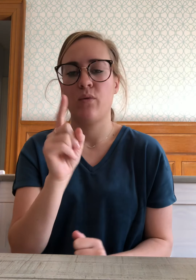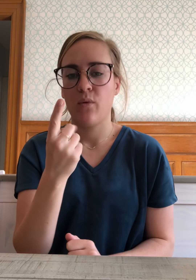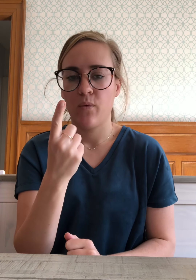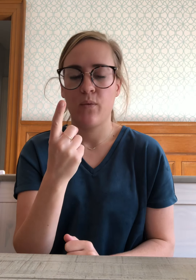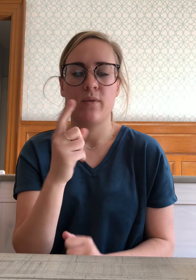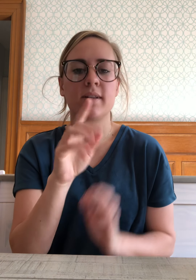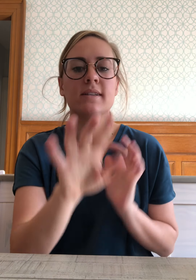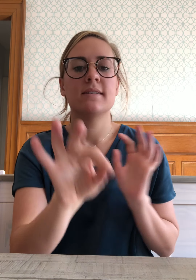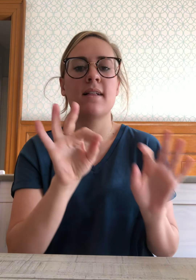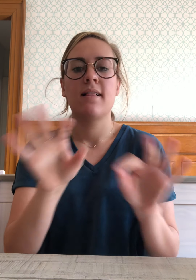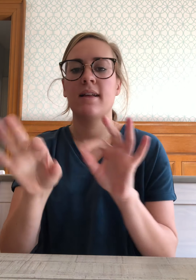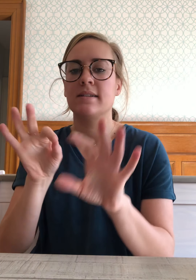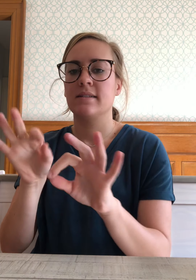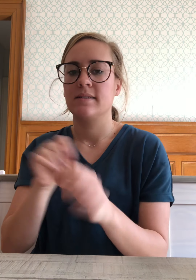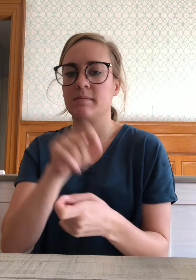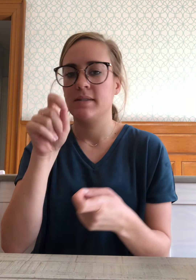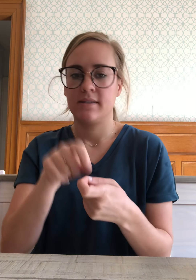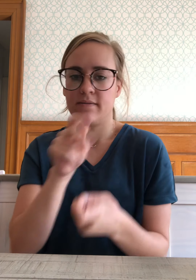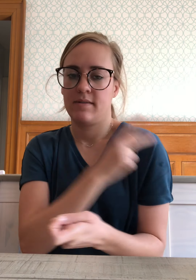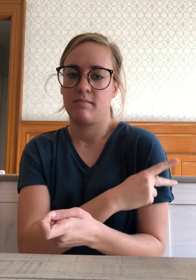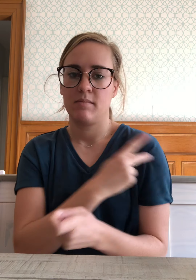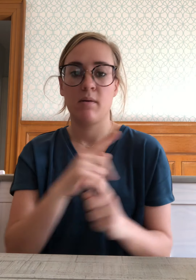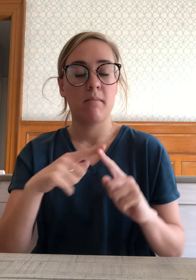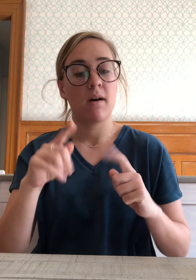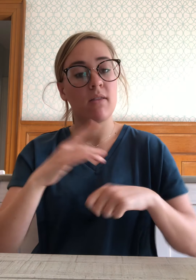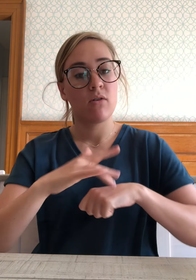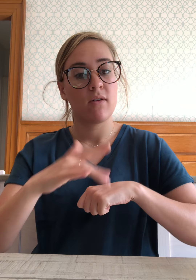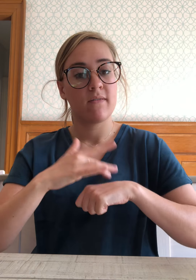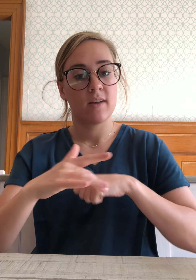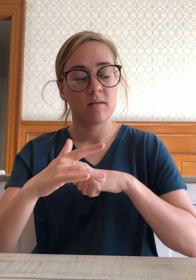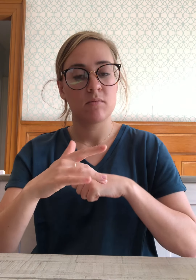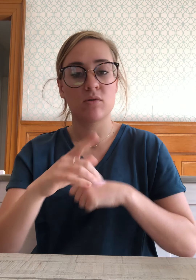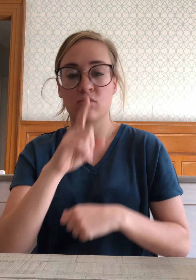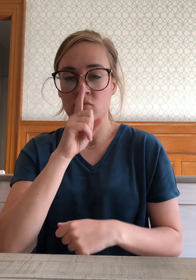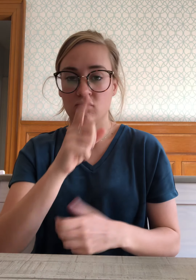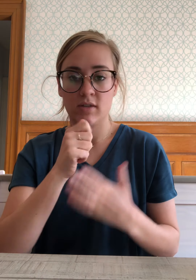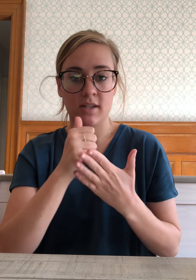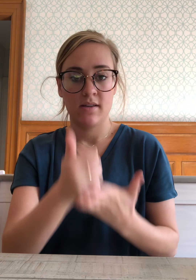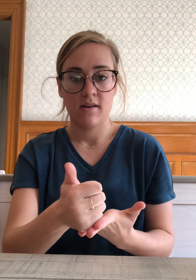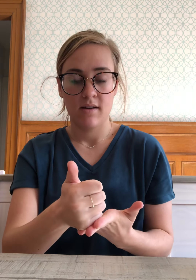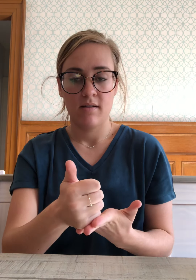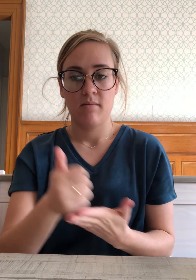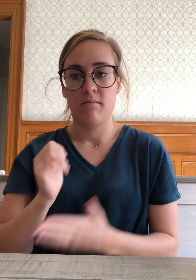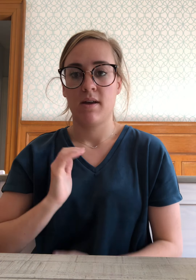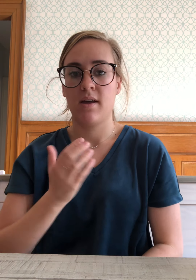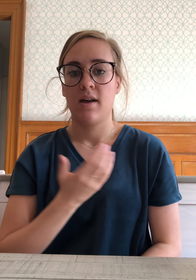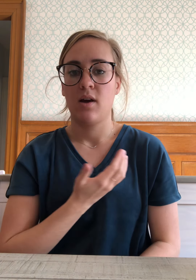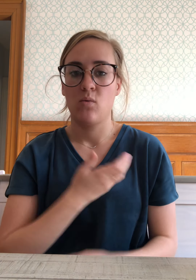selected patients, but they're available and greatly assists our tug-of-war battle.